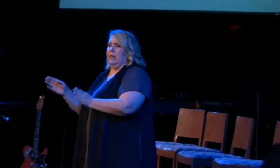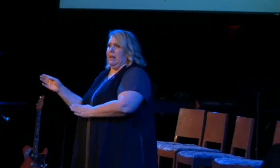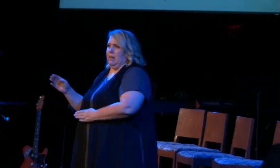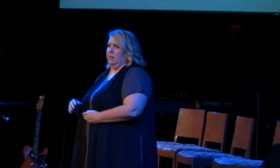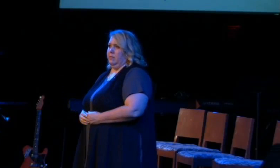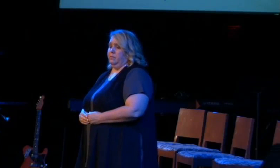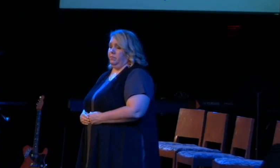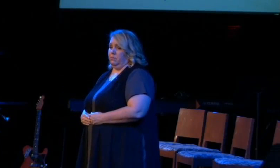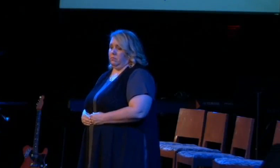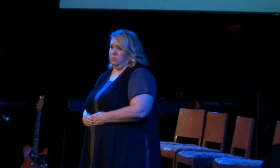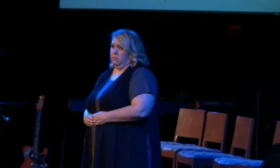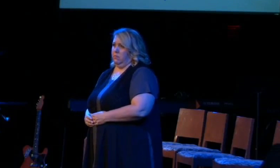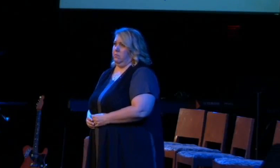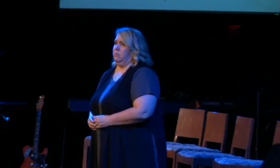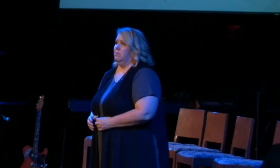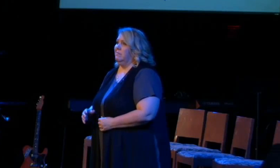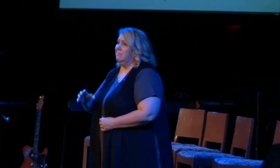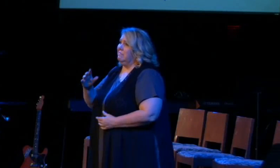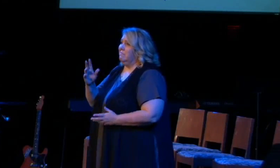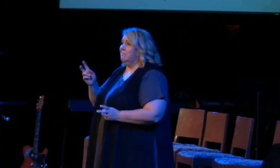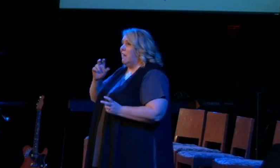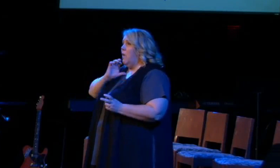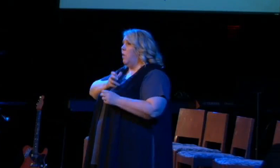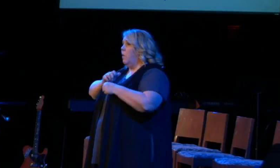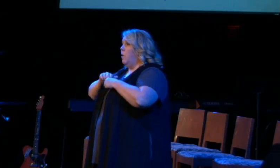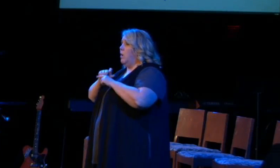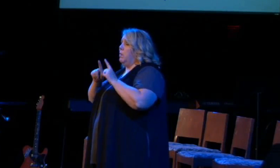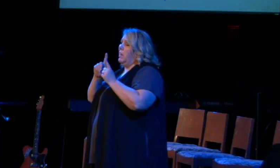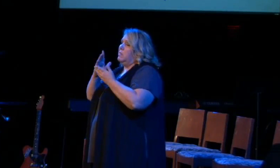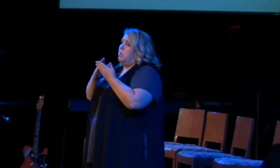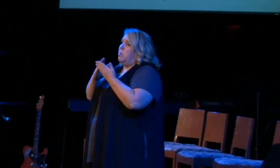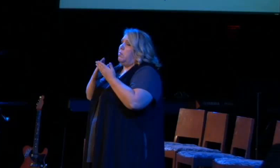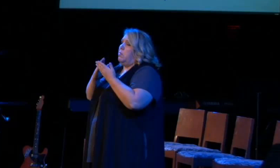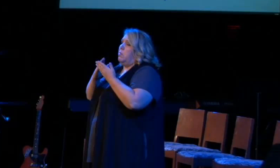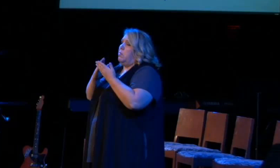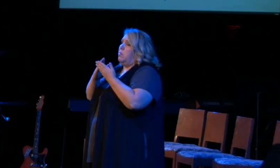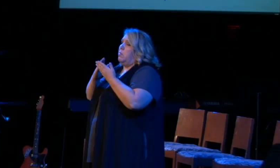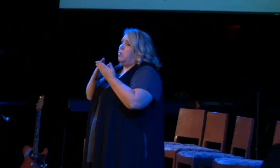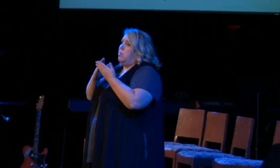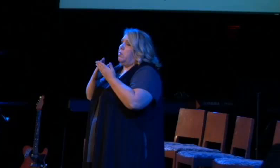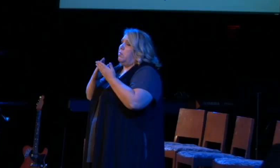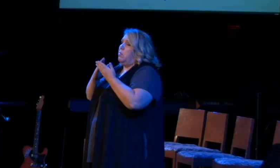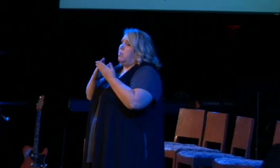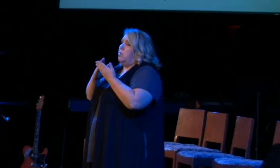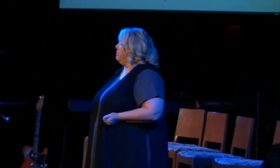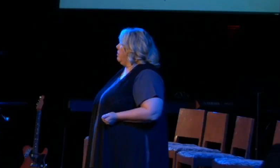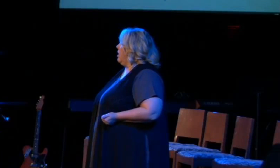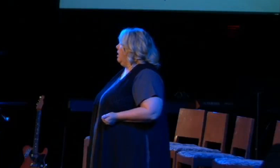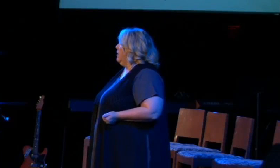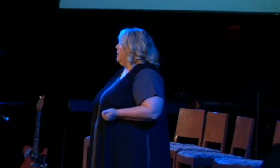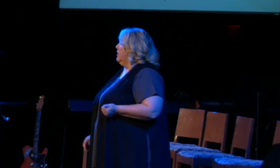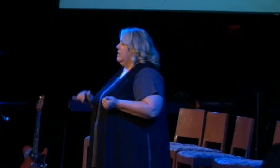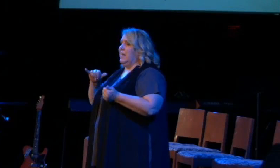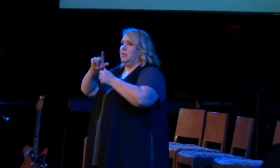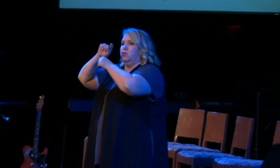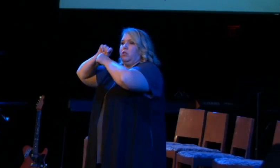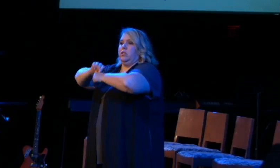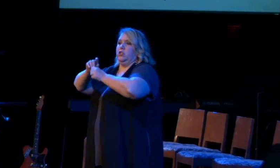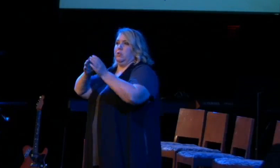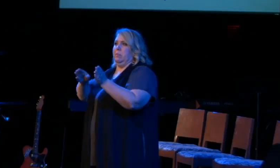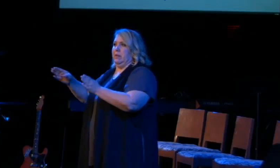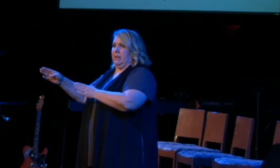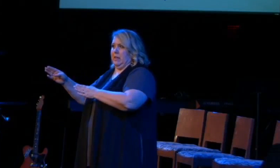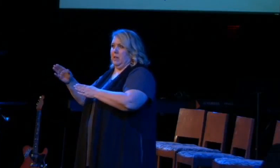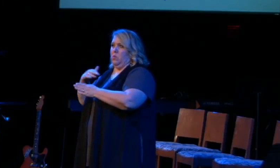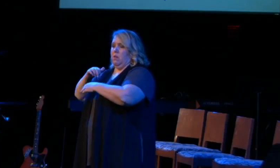Not strictly speaking our work, it's part of the things we discussed, but other people worked on that. And that's this traditional plan where we're going to